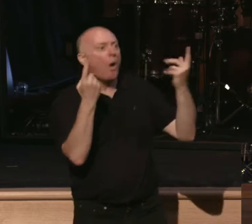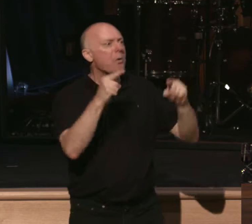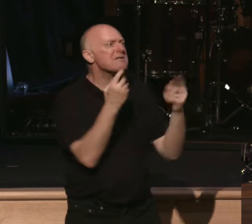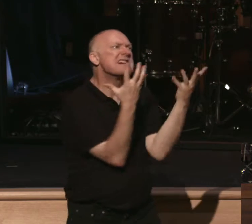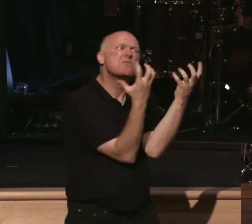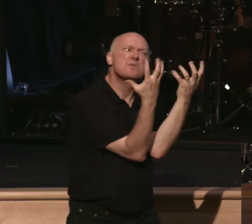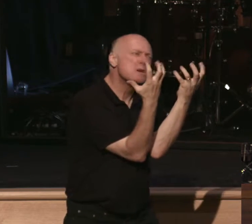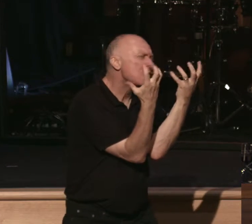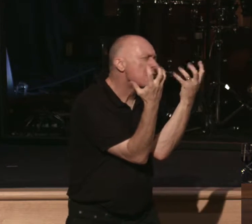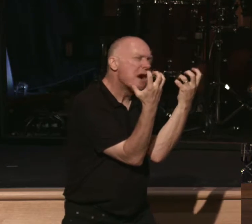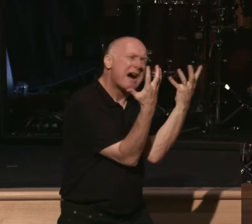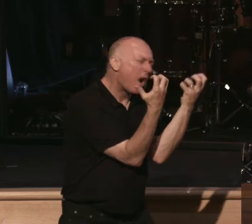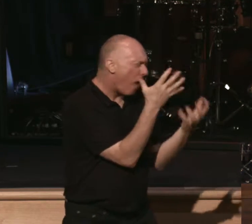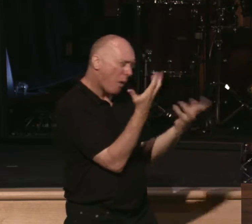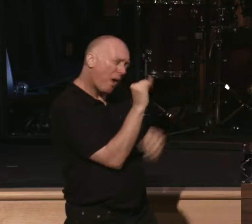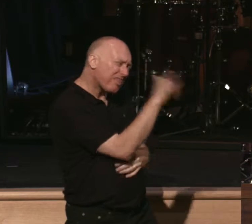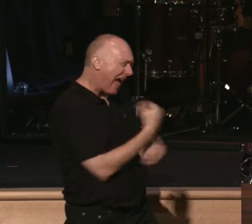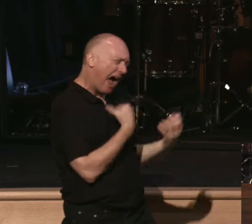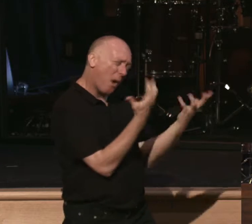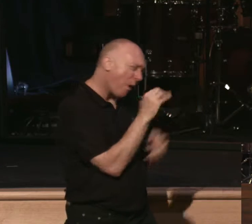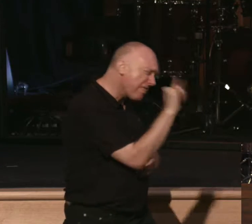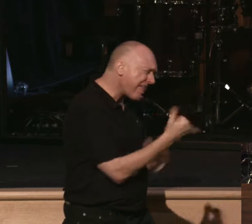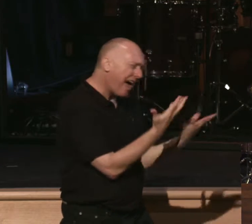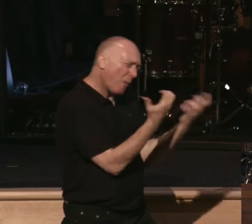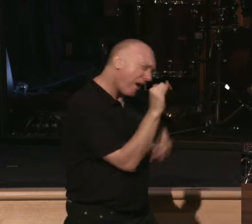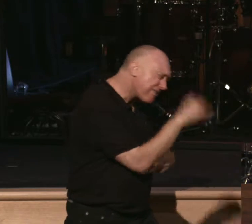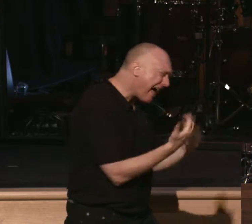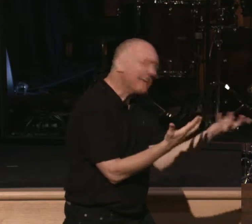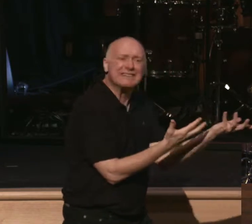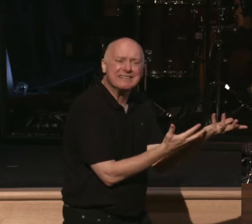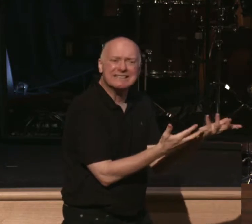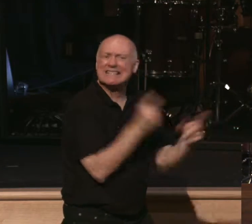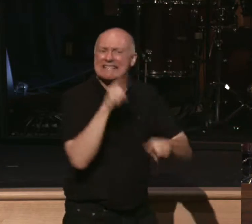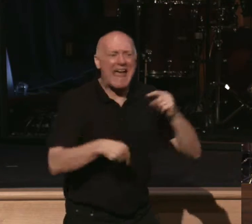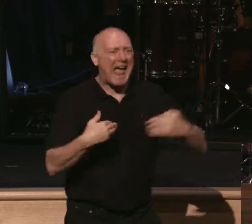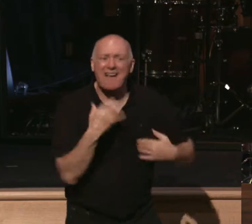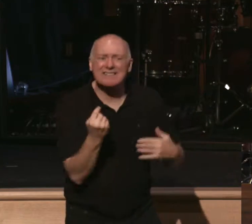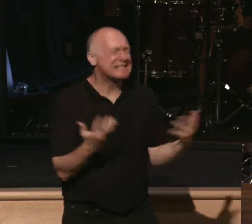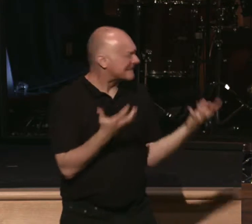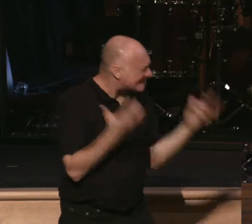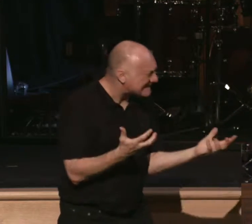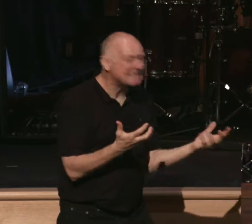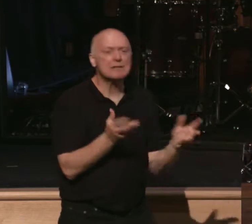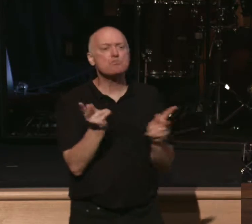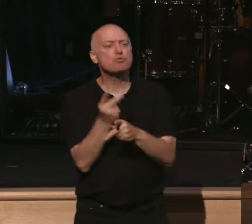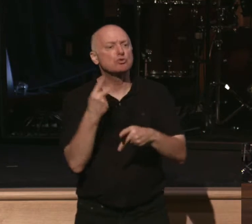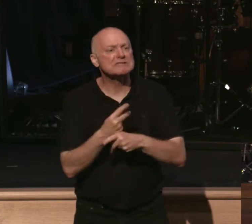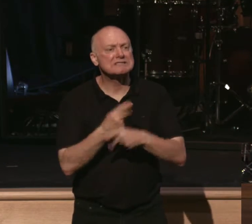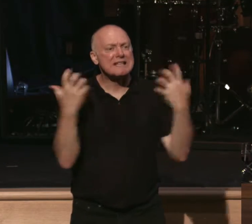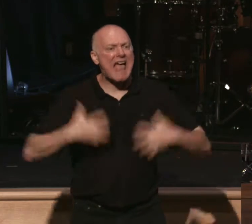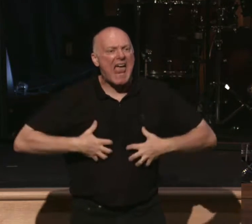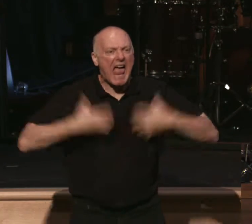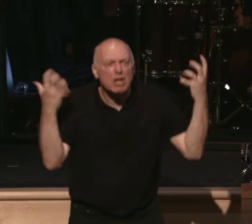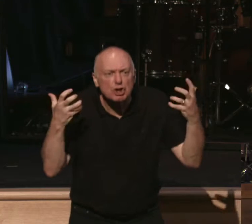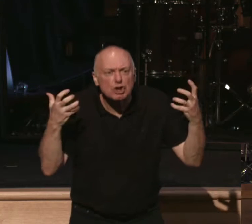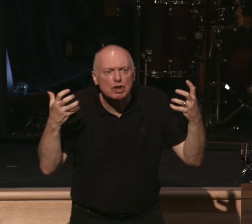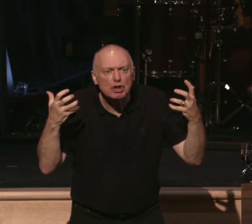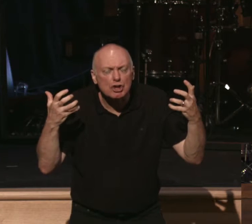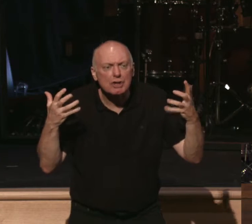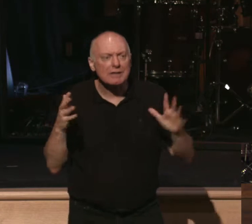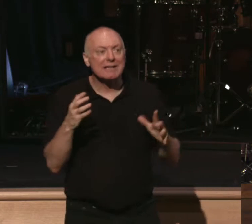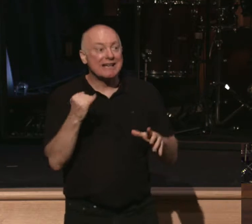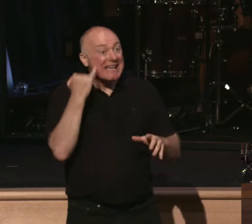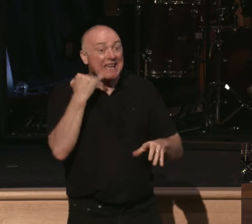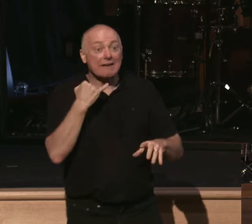lusting after something, I'm seeking satisfaction somewhere apart from God, and I can't have it, it produces anger. And